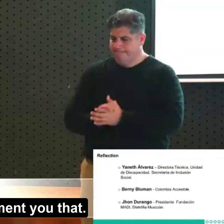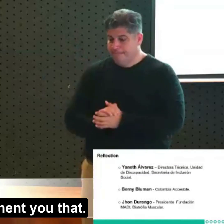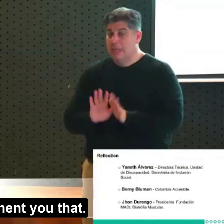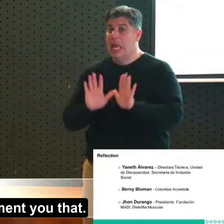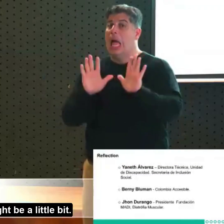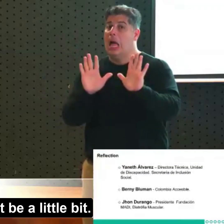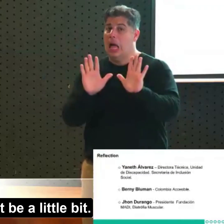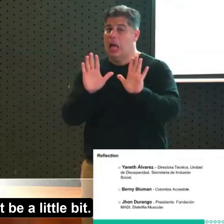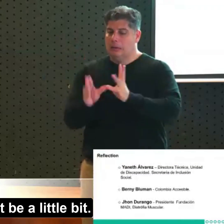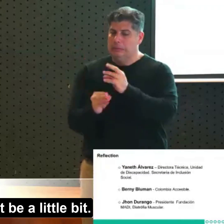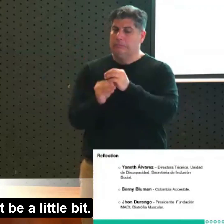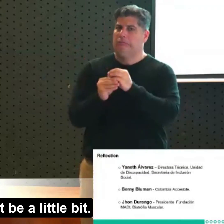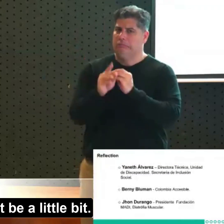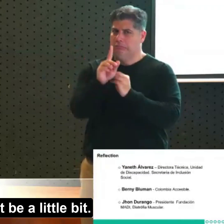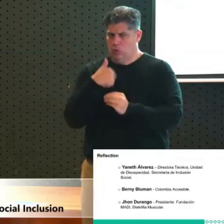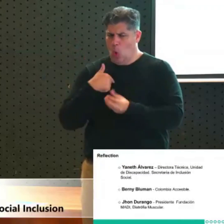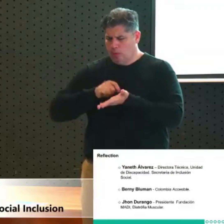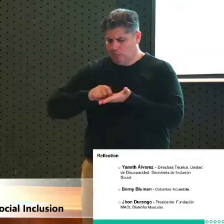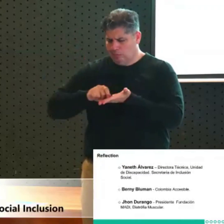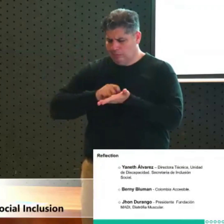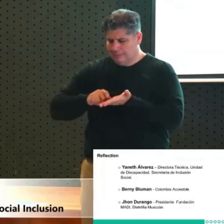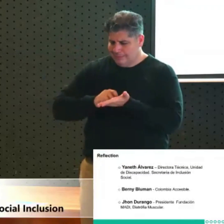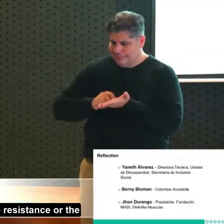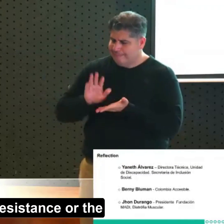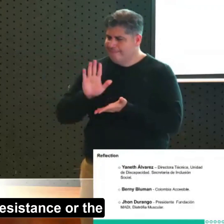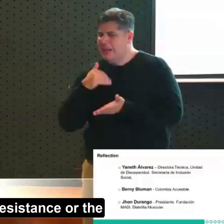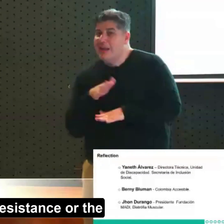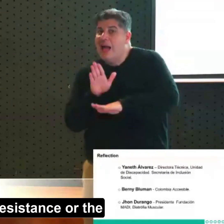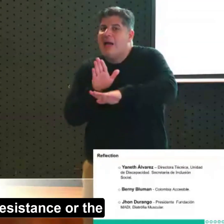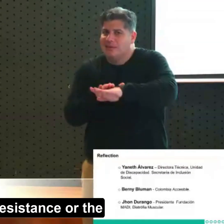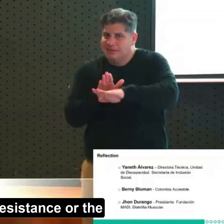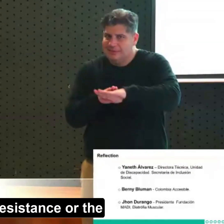little comment here that I might be a little